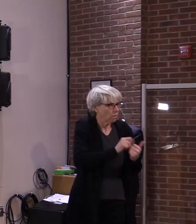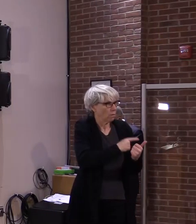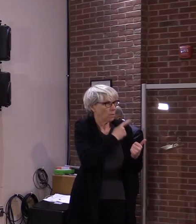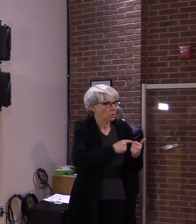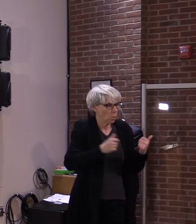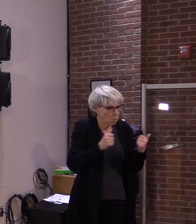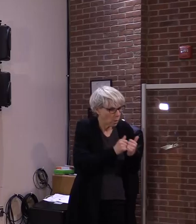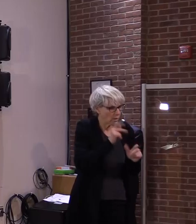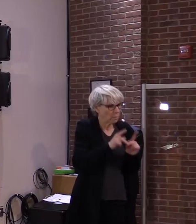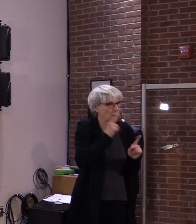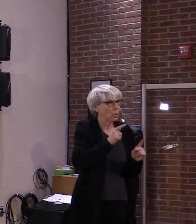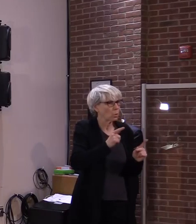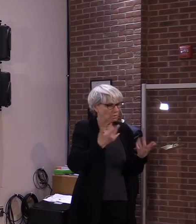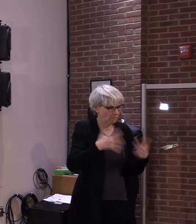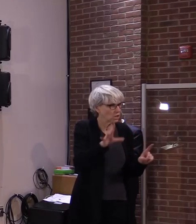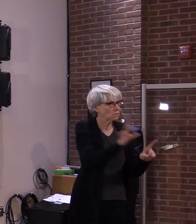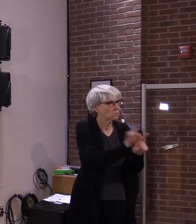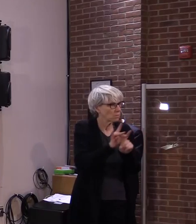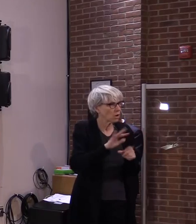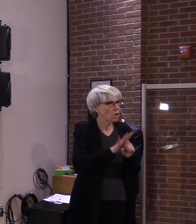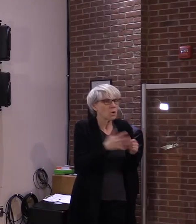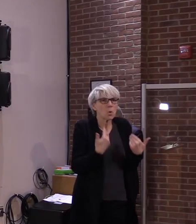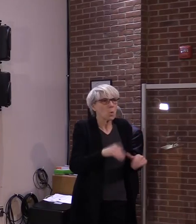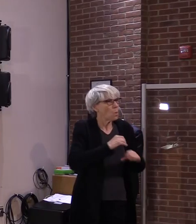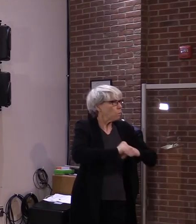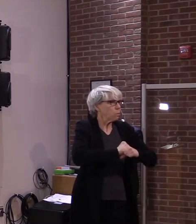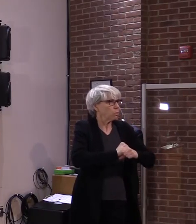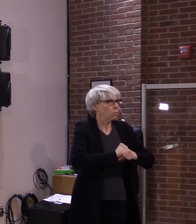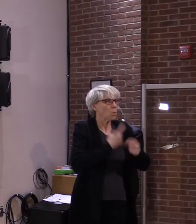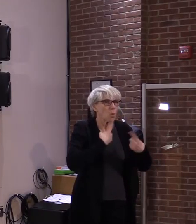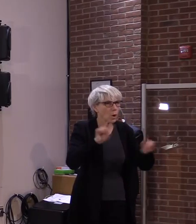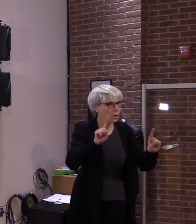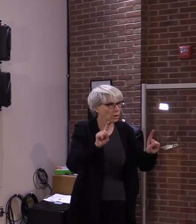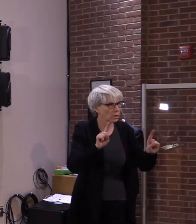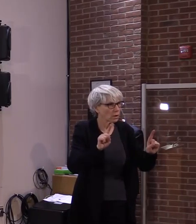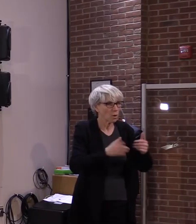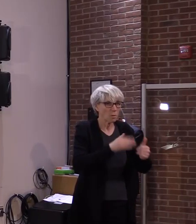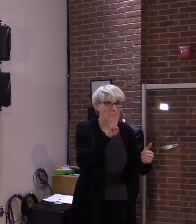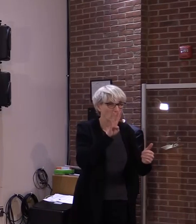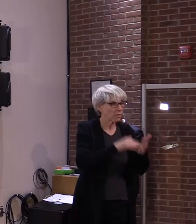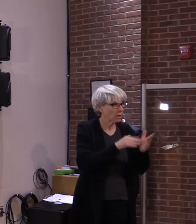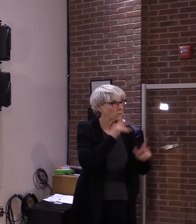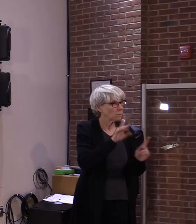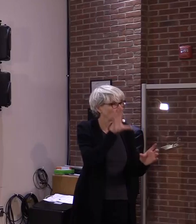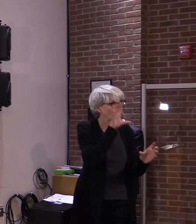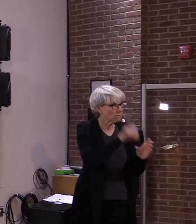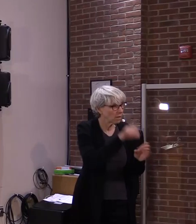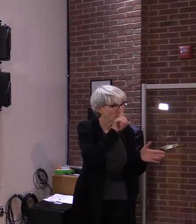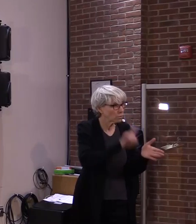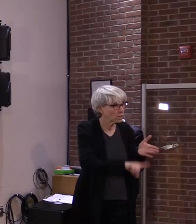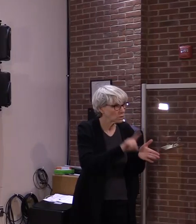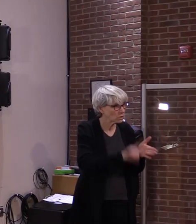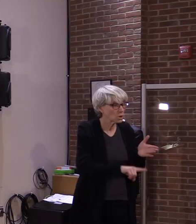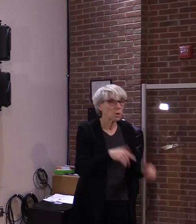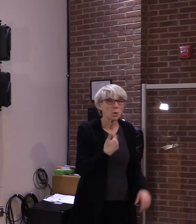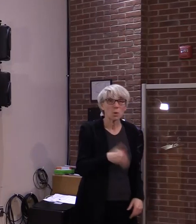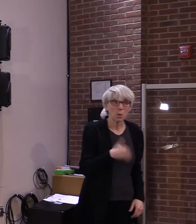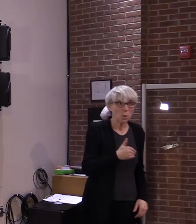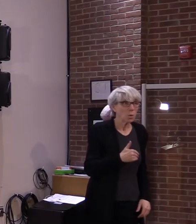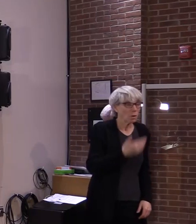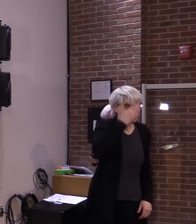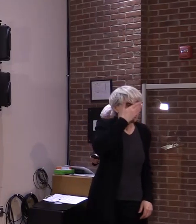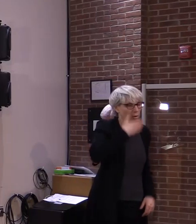The almost 4,000 people enrolled in the study were at high risk of being exposed to the virus because they were